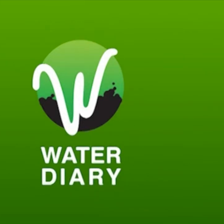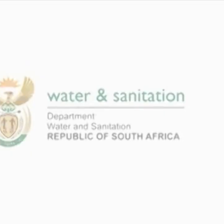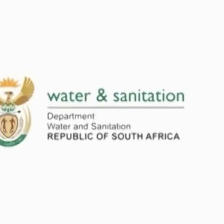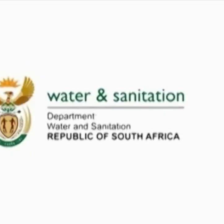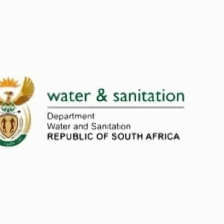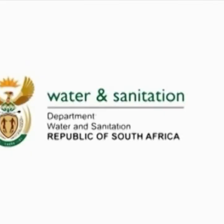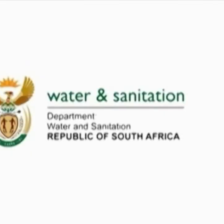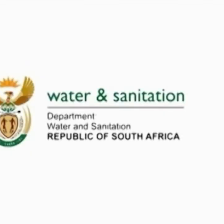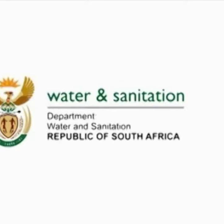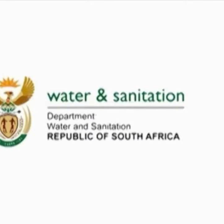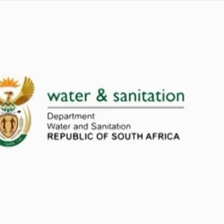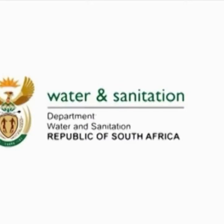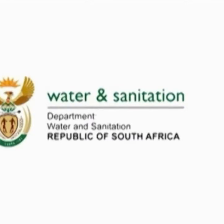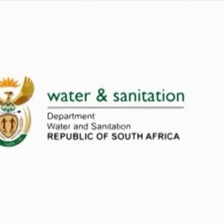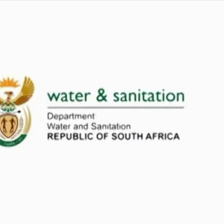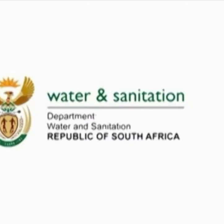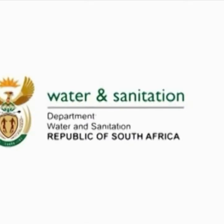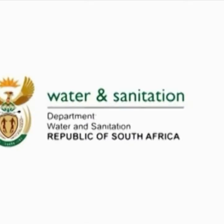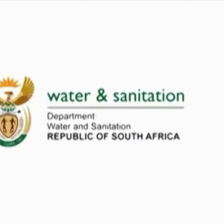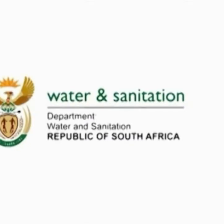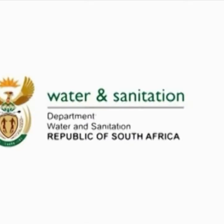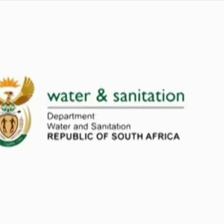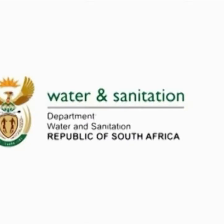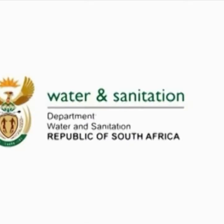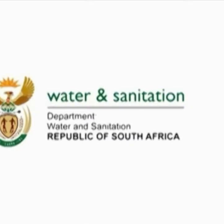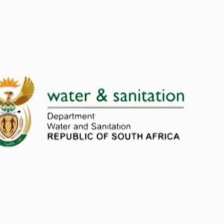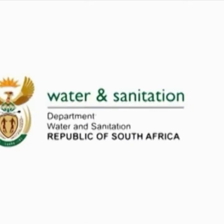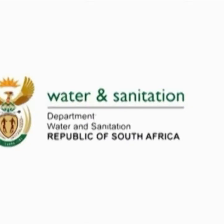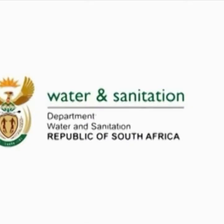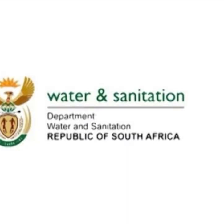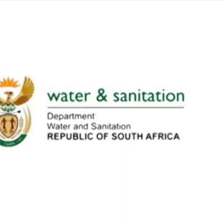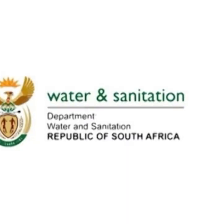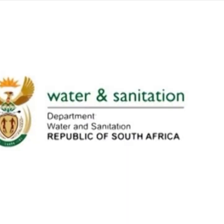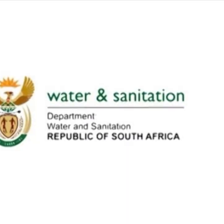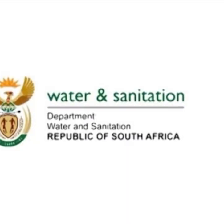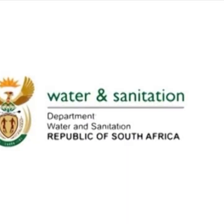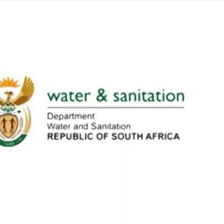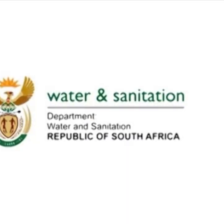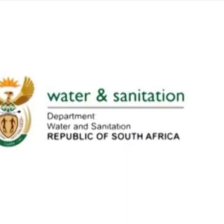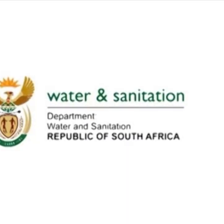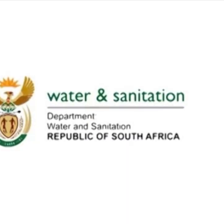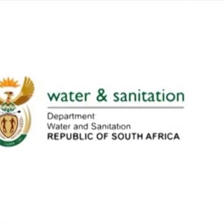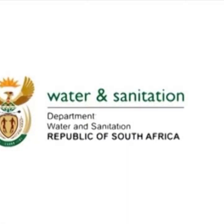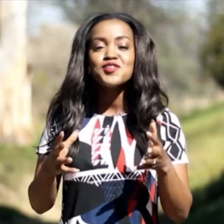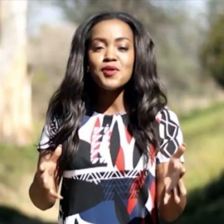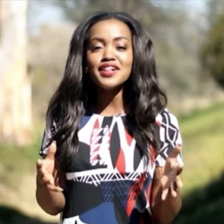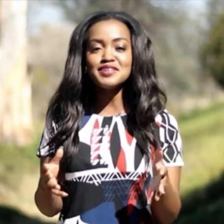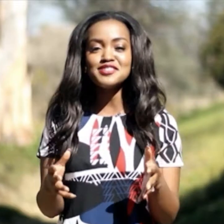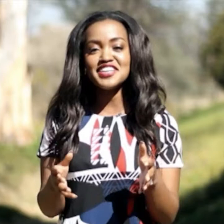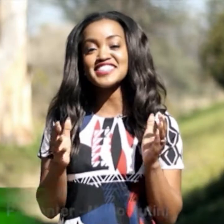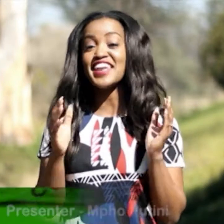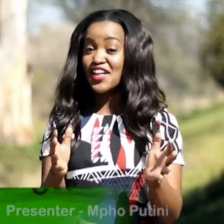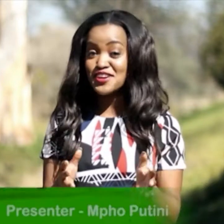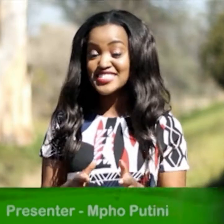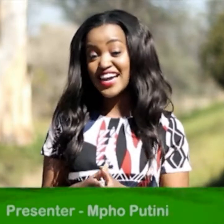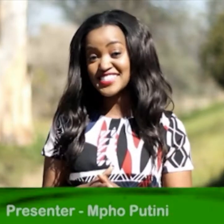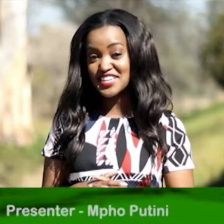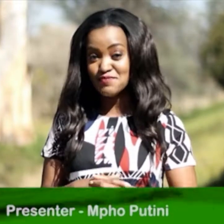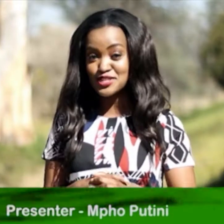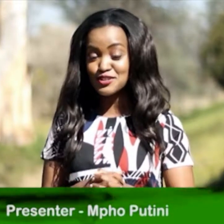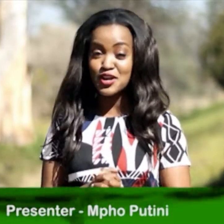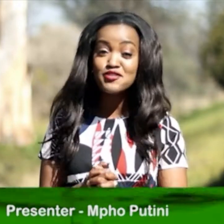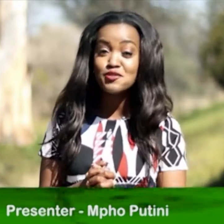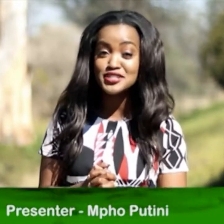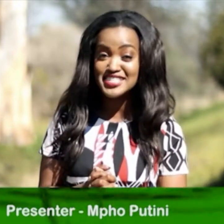The Water Diary, brought to you by the Department of Water and Sanitation. Welcome to yet another